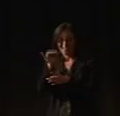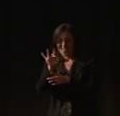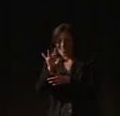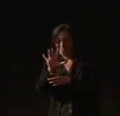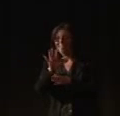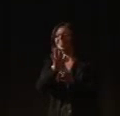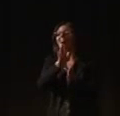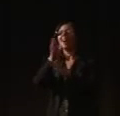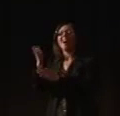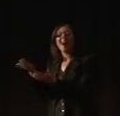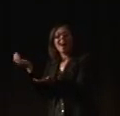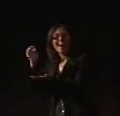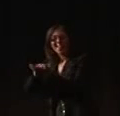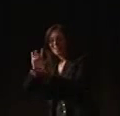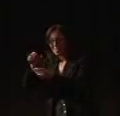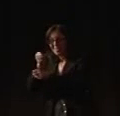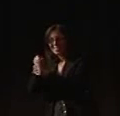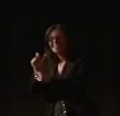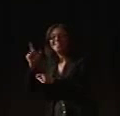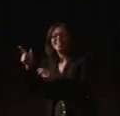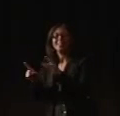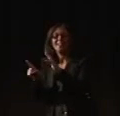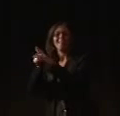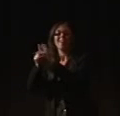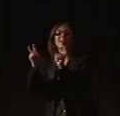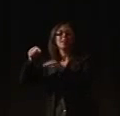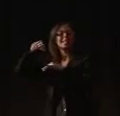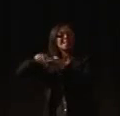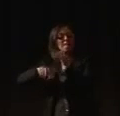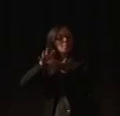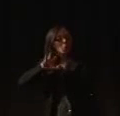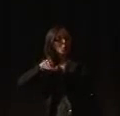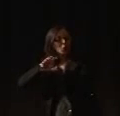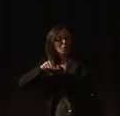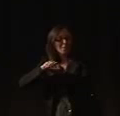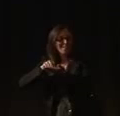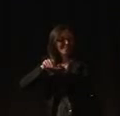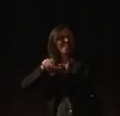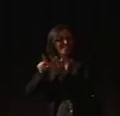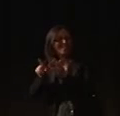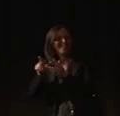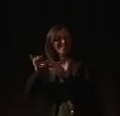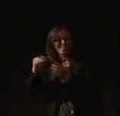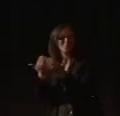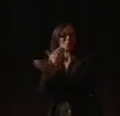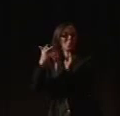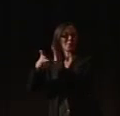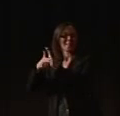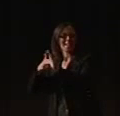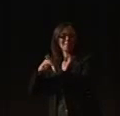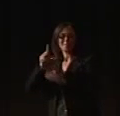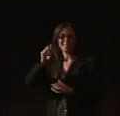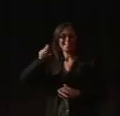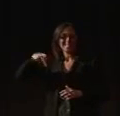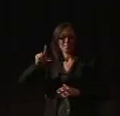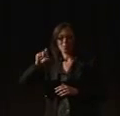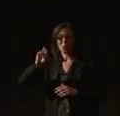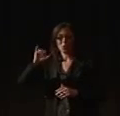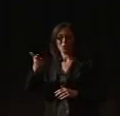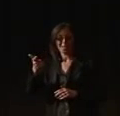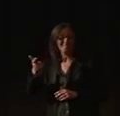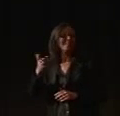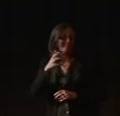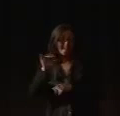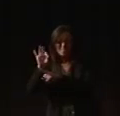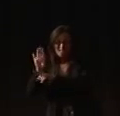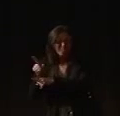deep learning, which is and leading to Facebook spending $100 million